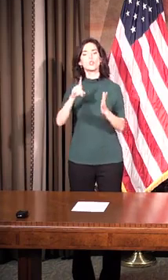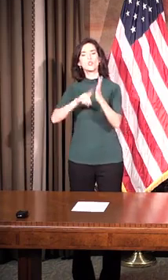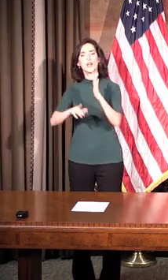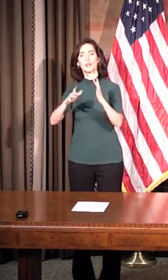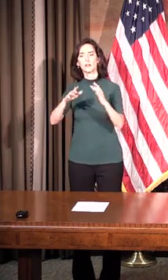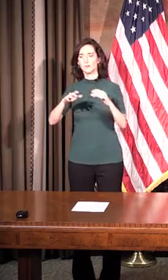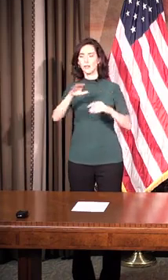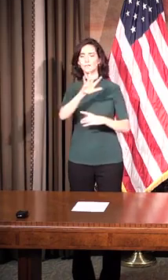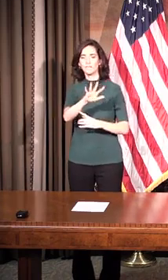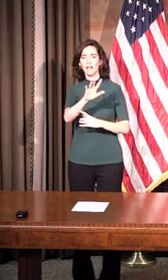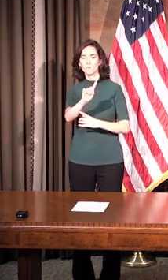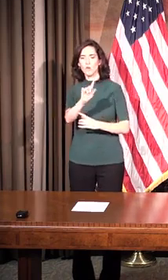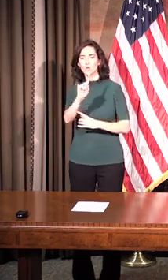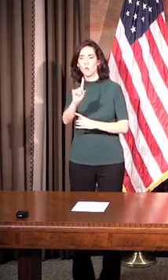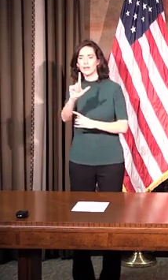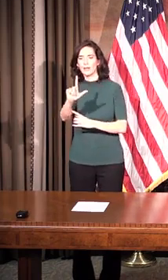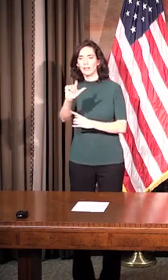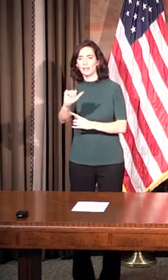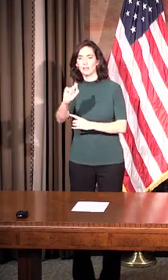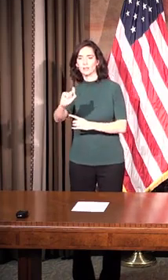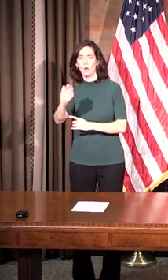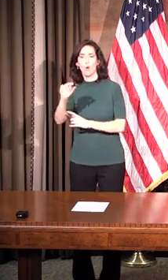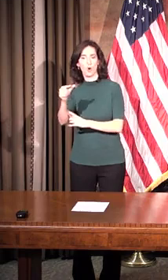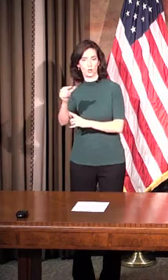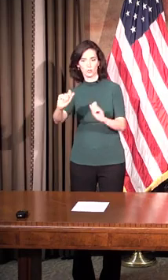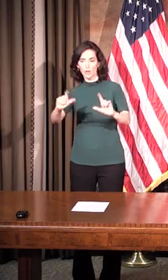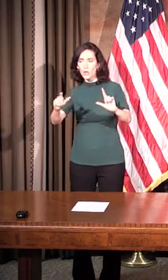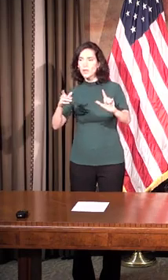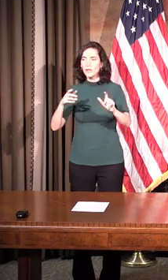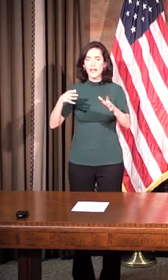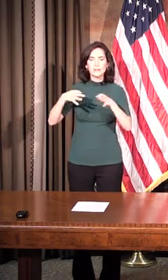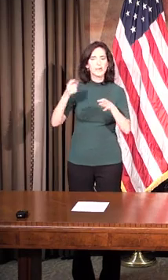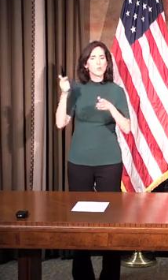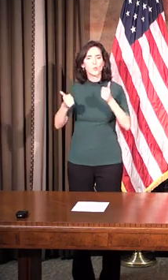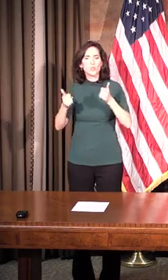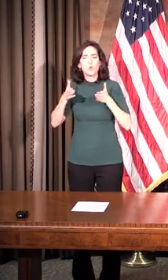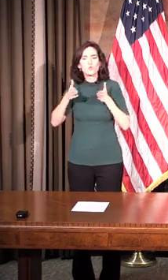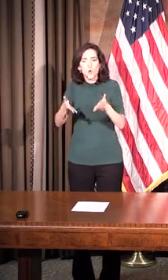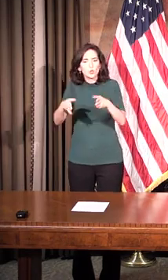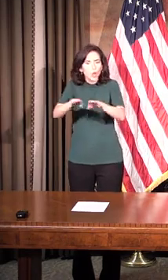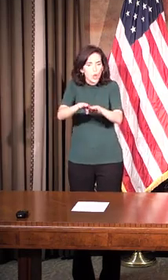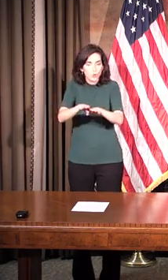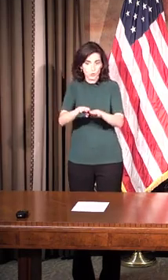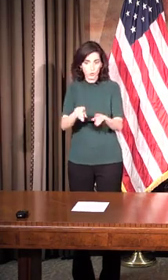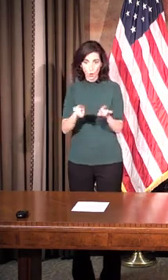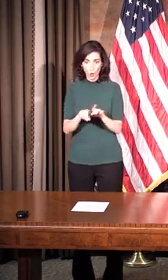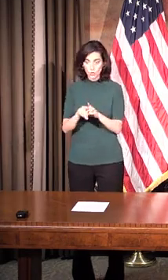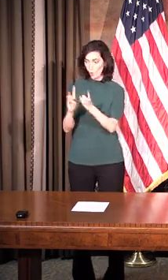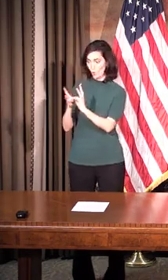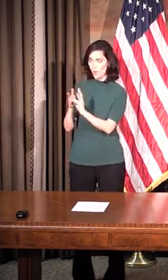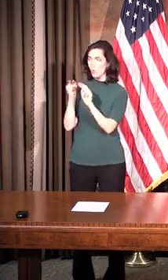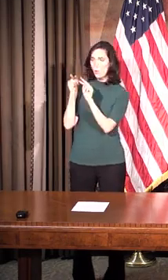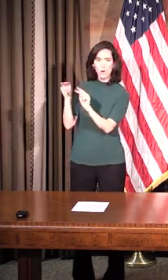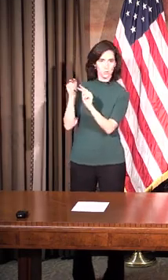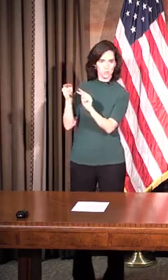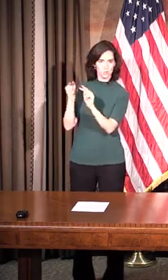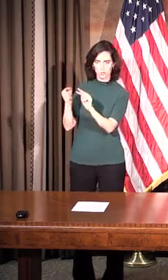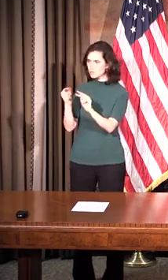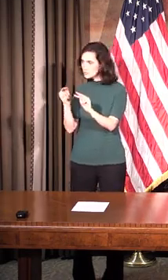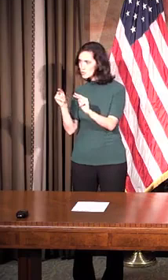road closures. Pay very close attention to the Weather Channel, to your local weather sources, and heed